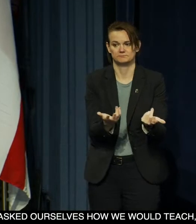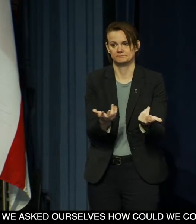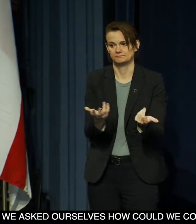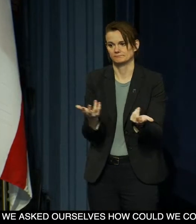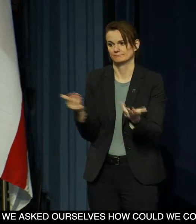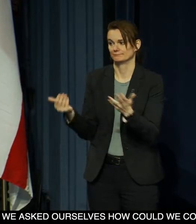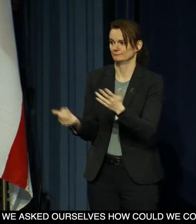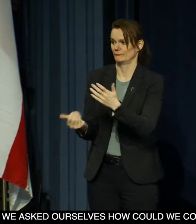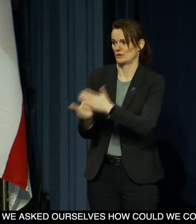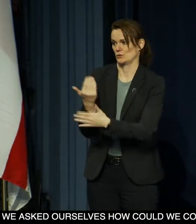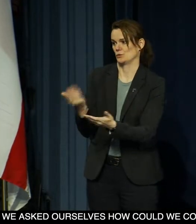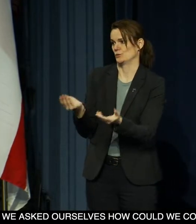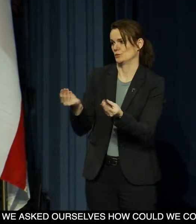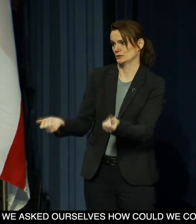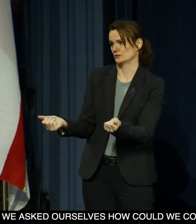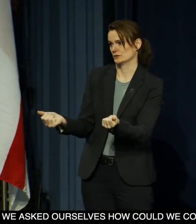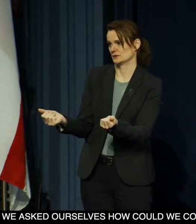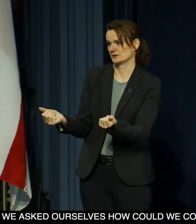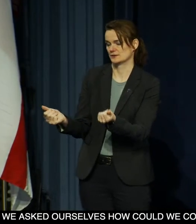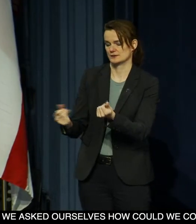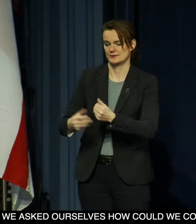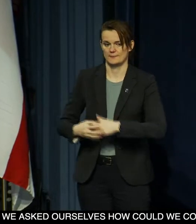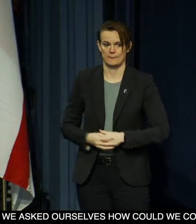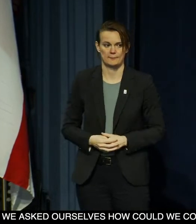again, we had to find new answers.